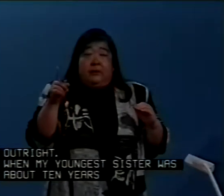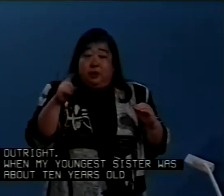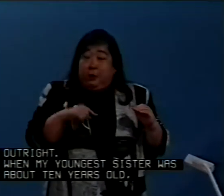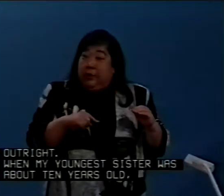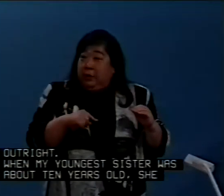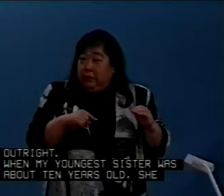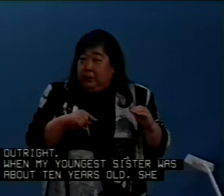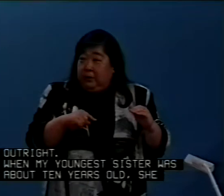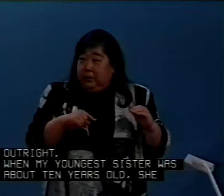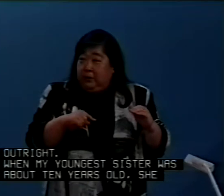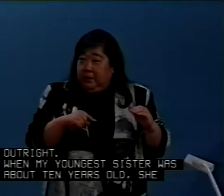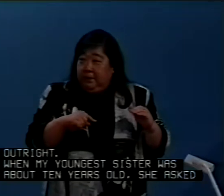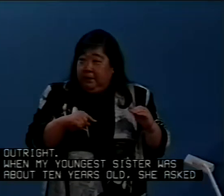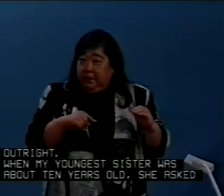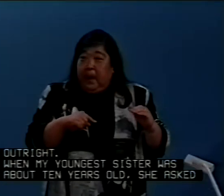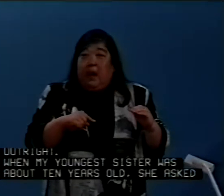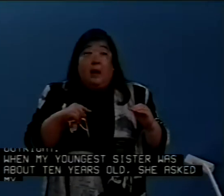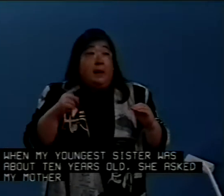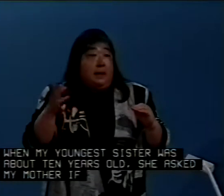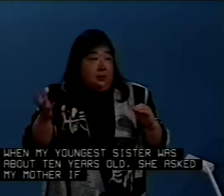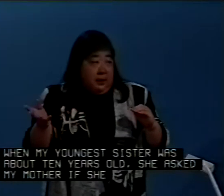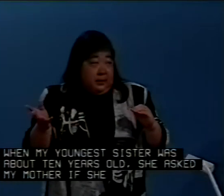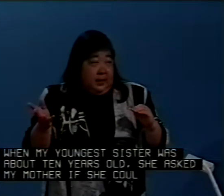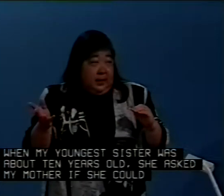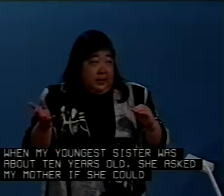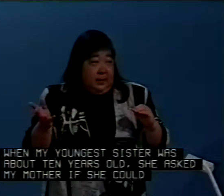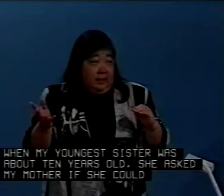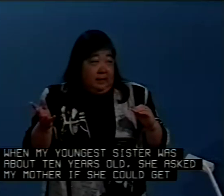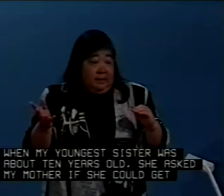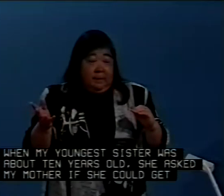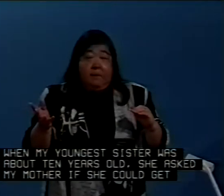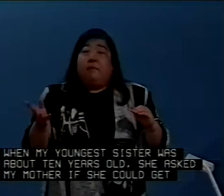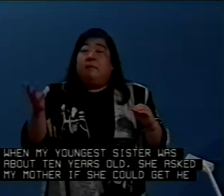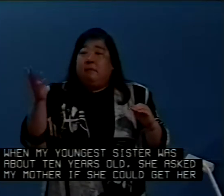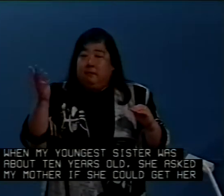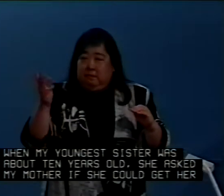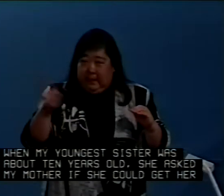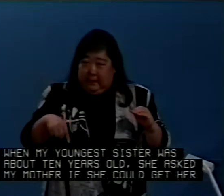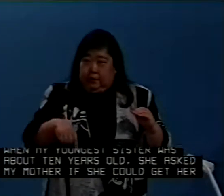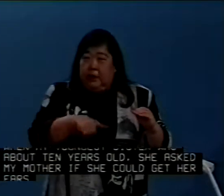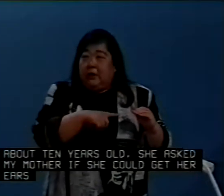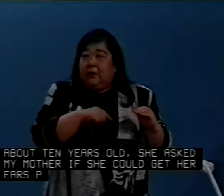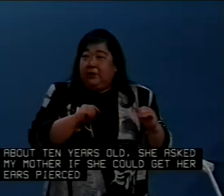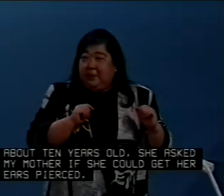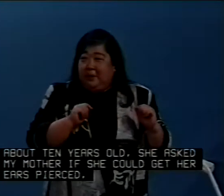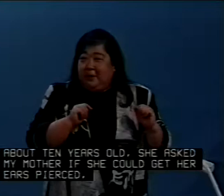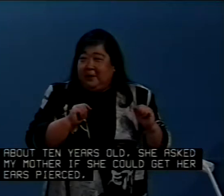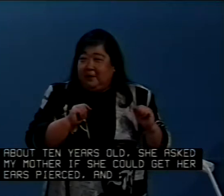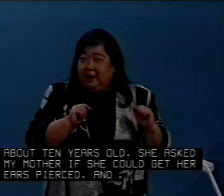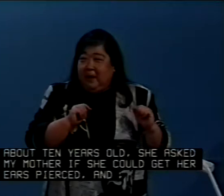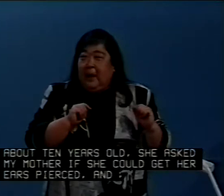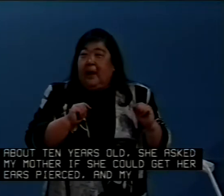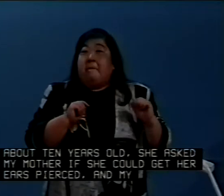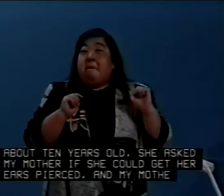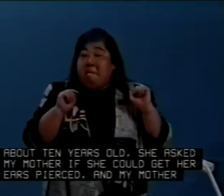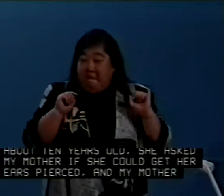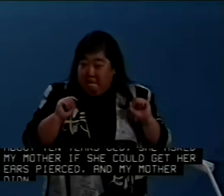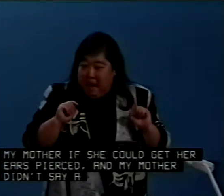she could get her ears pierced. And my mother didn't say anything. My sister got her ears pierced.